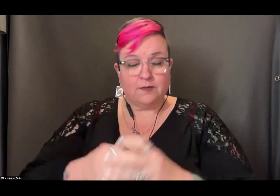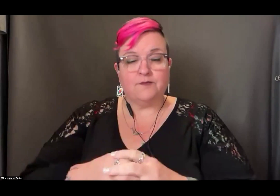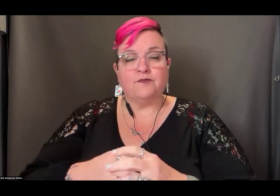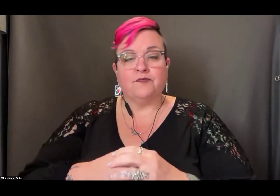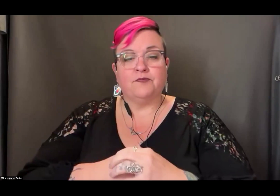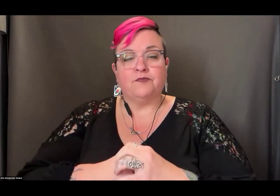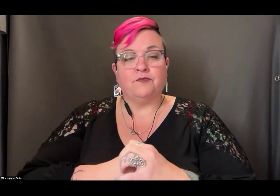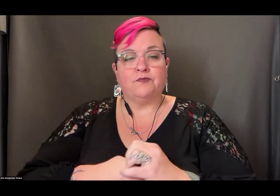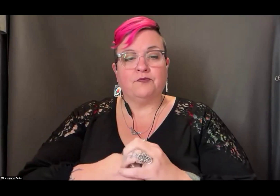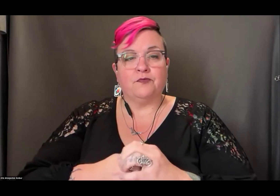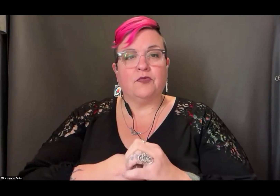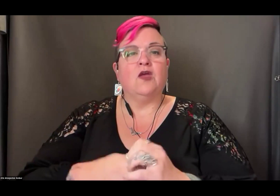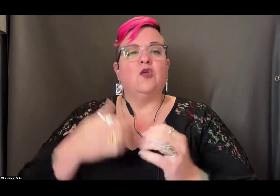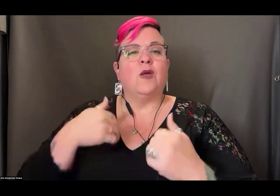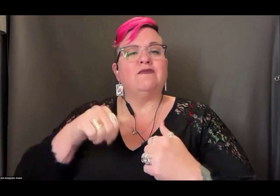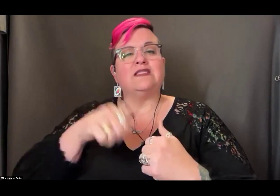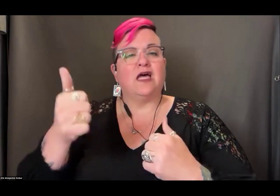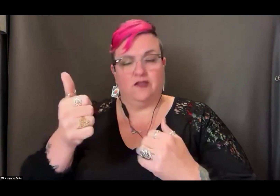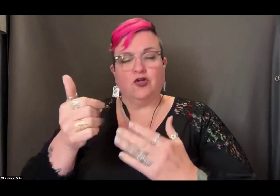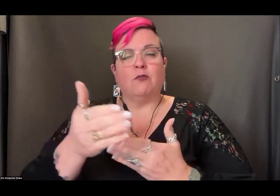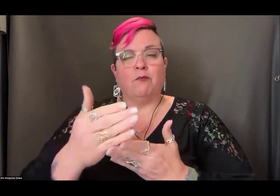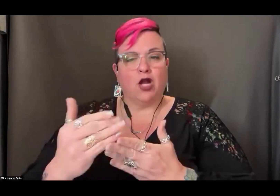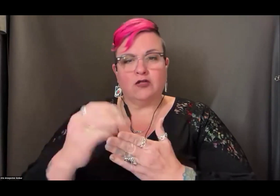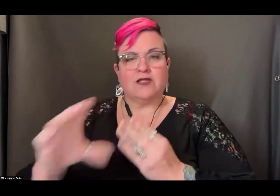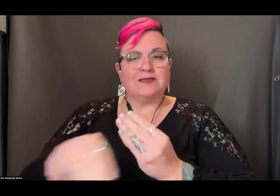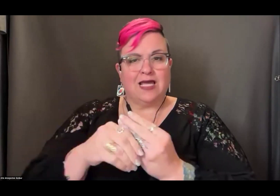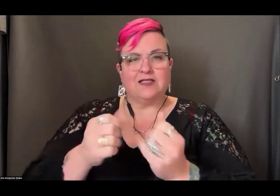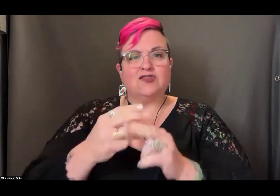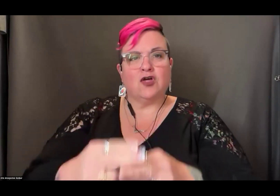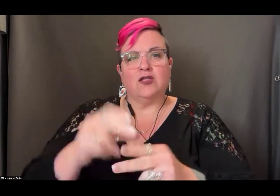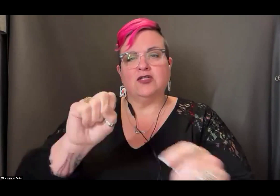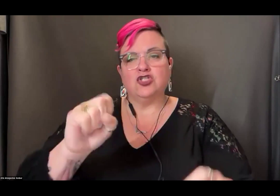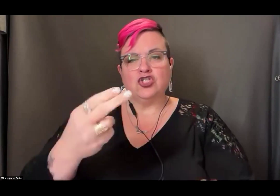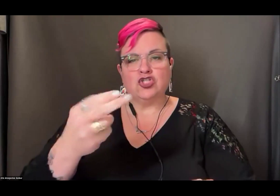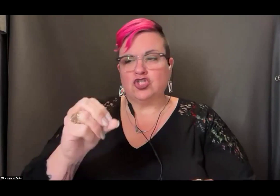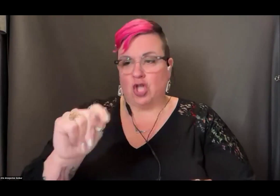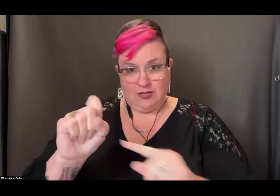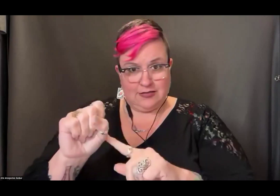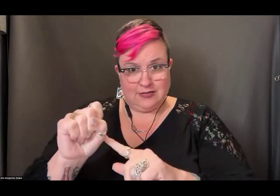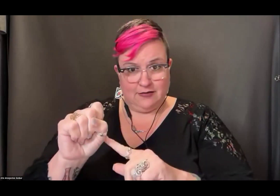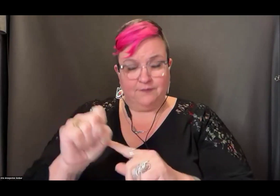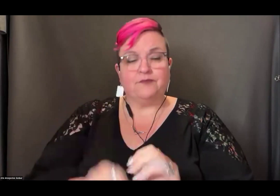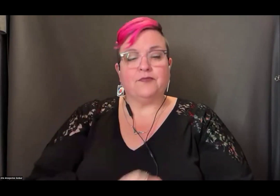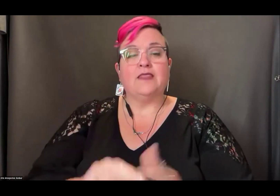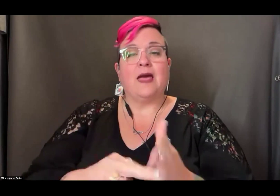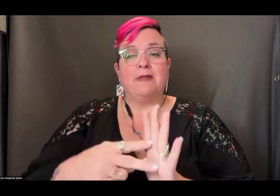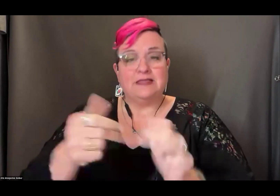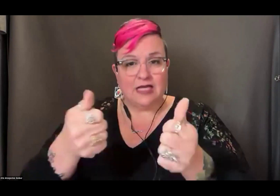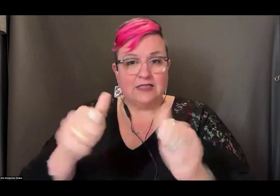called shots. Now, what is a shot? A shot is an